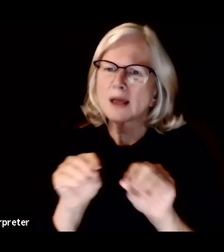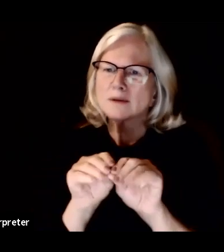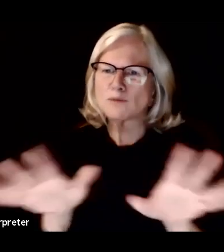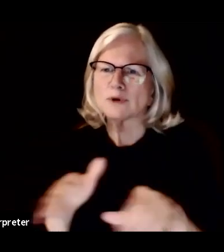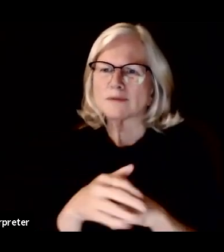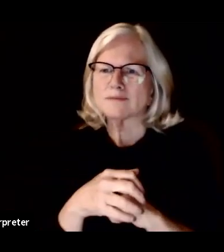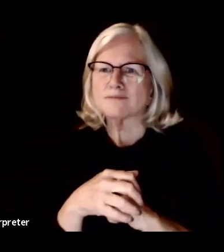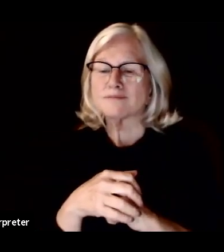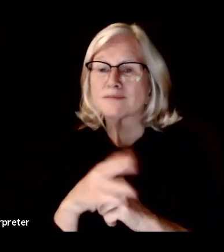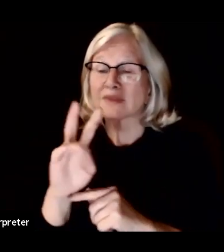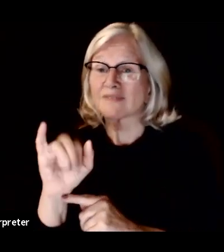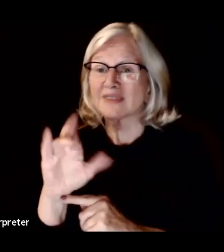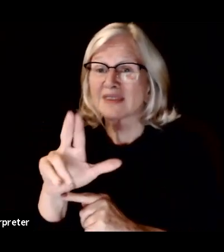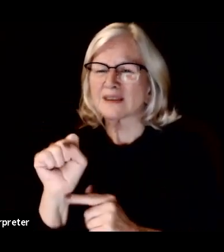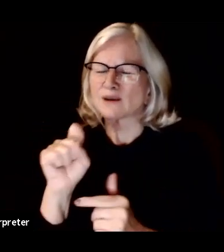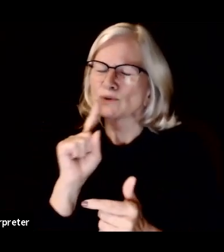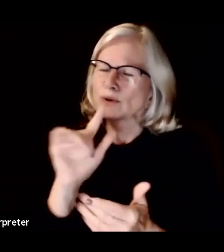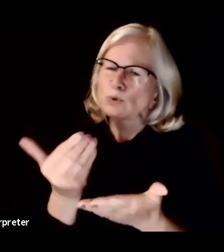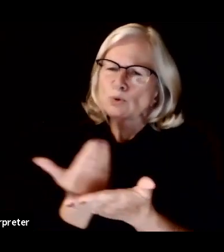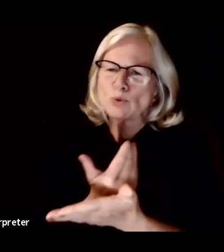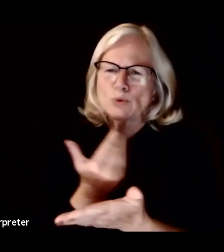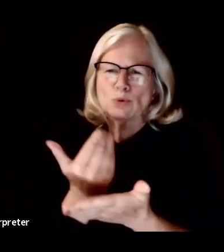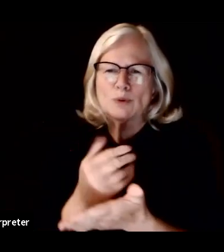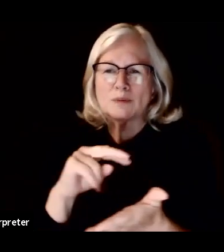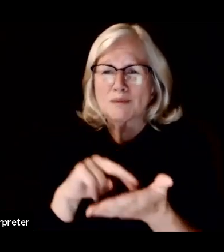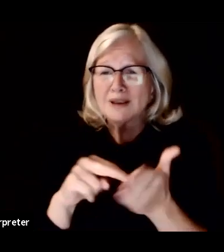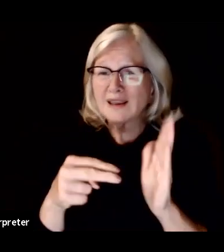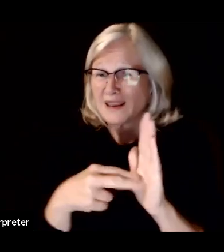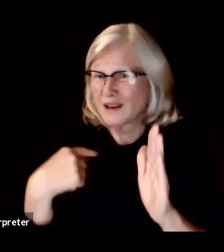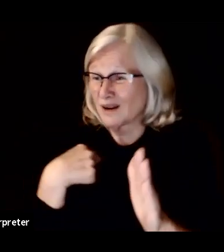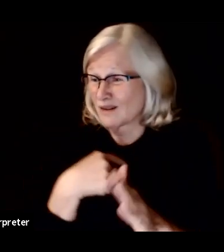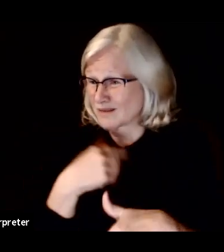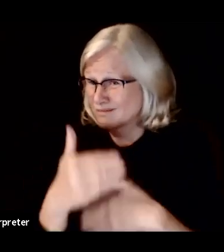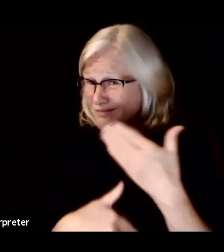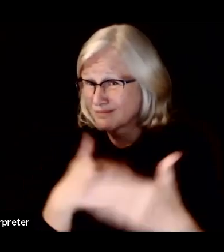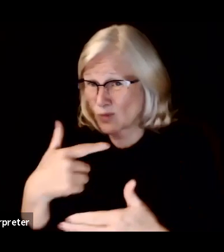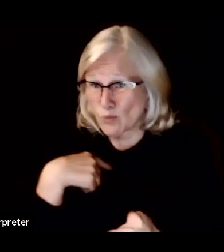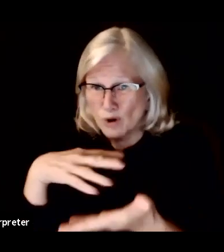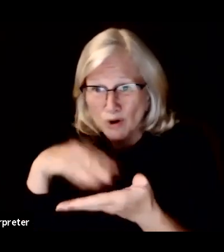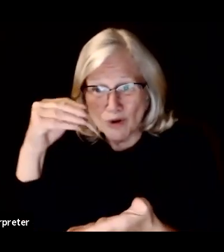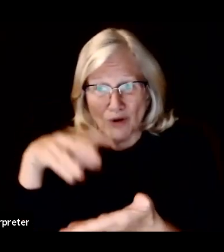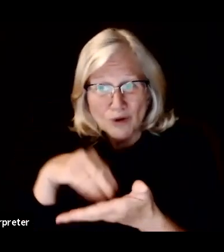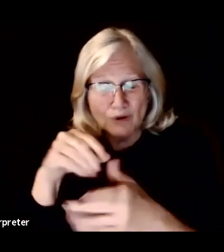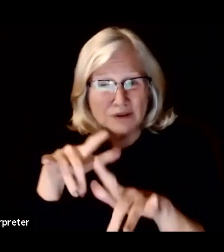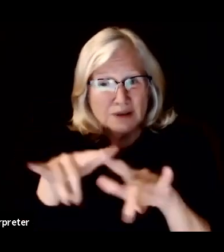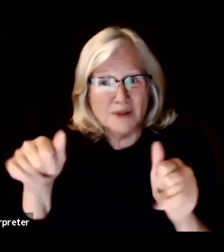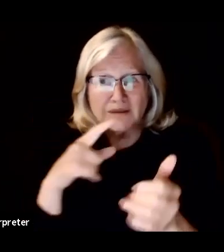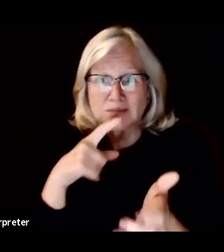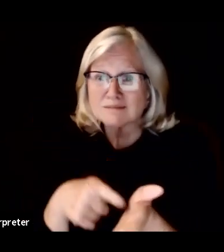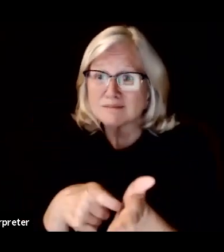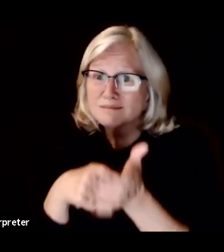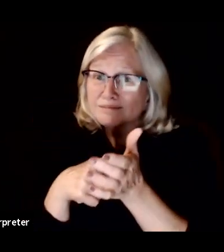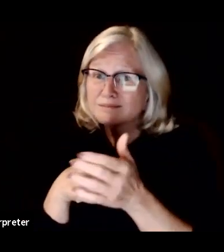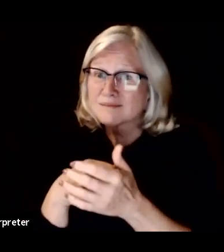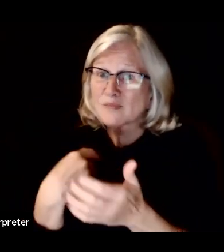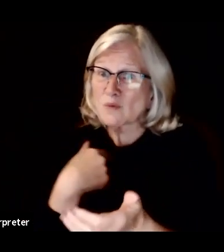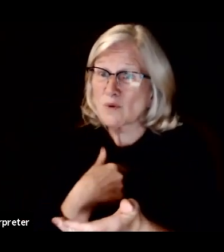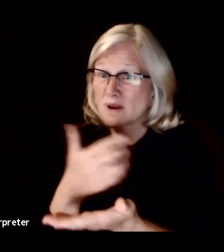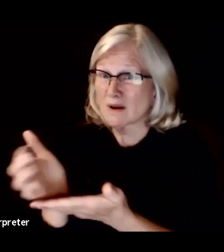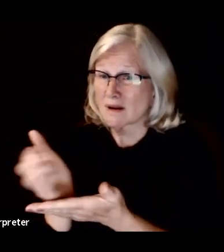go. Information we gather will be used to help us inform our response going